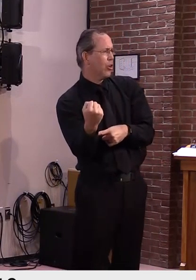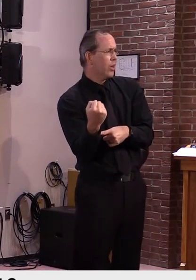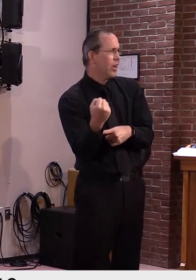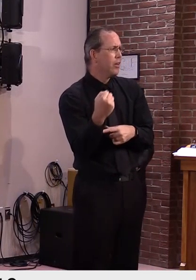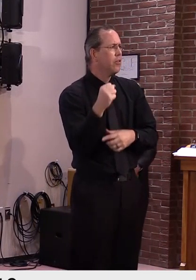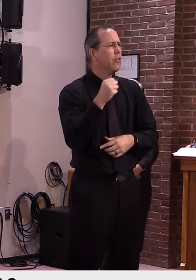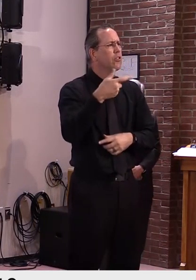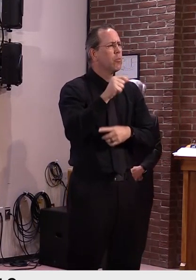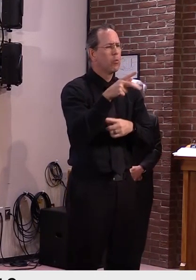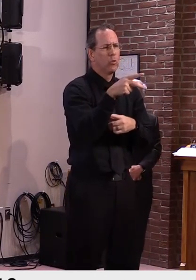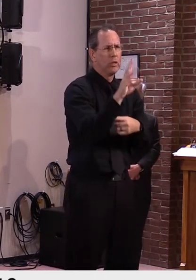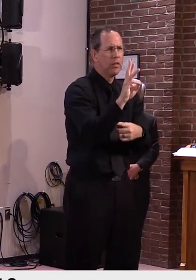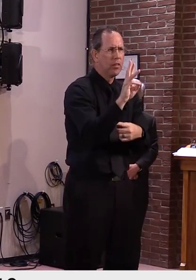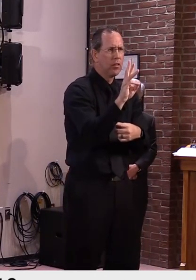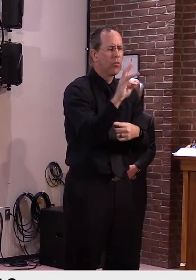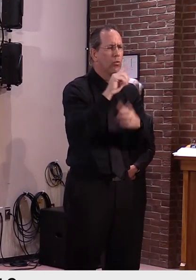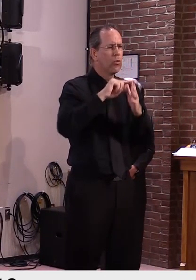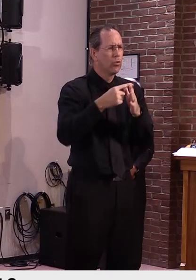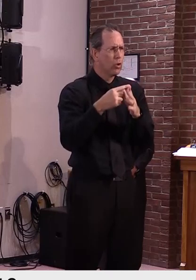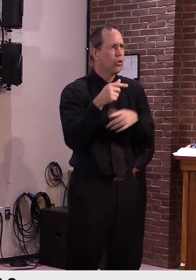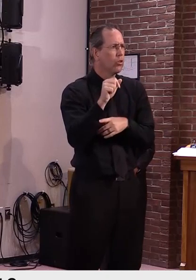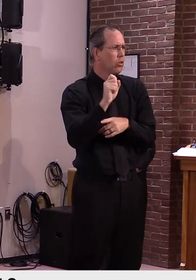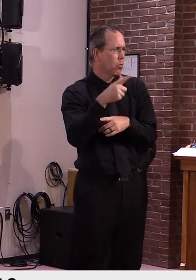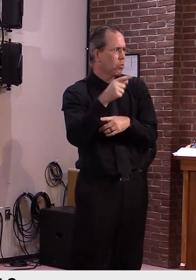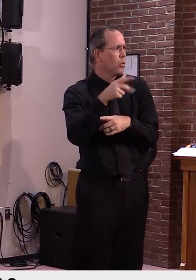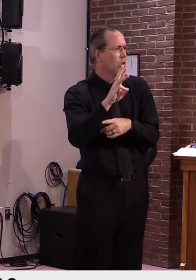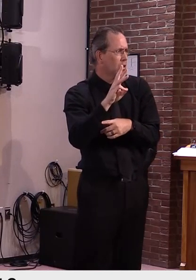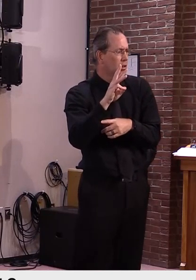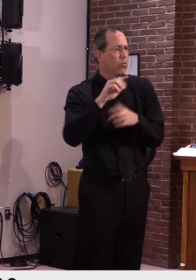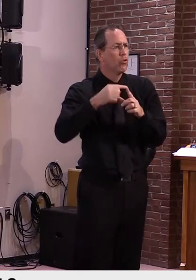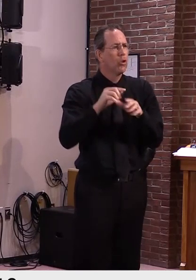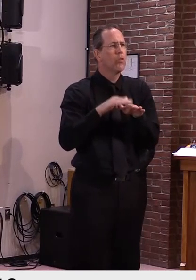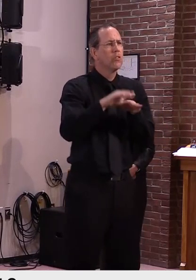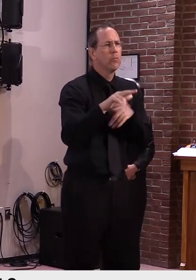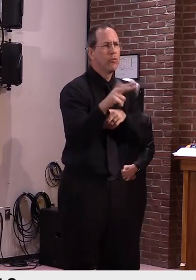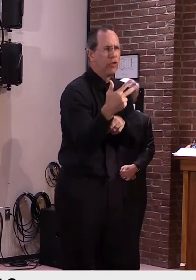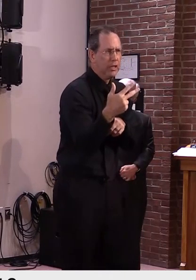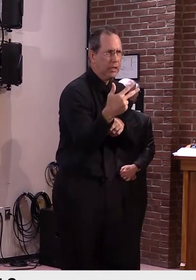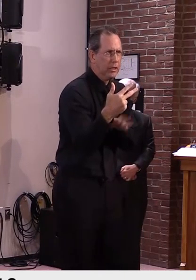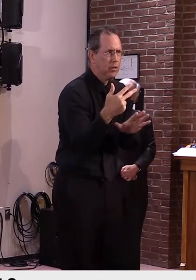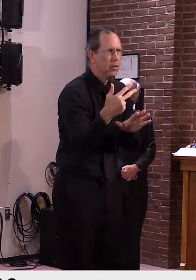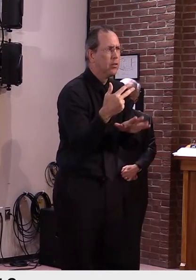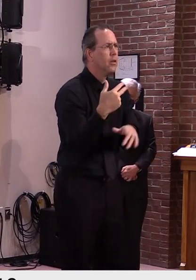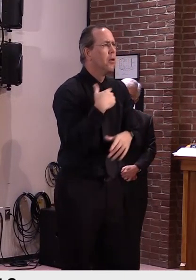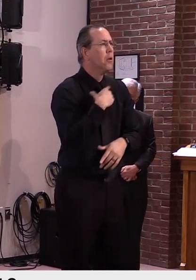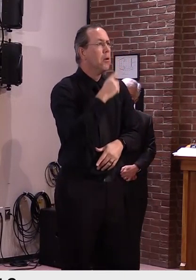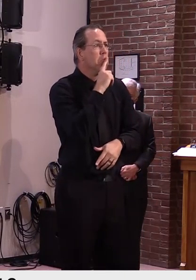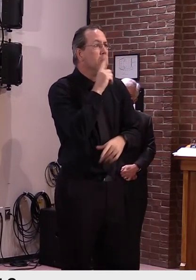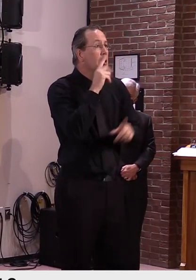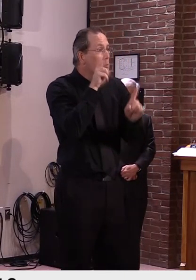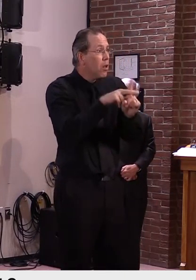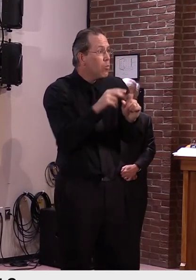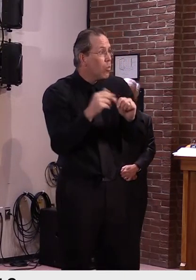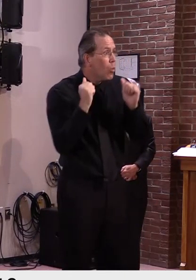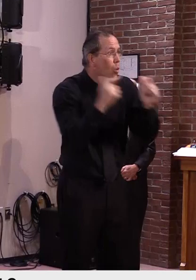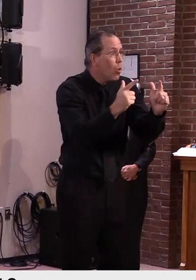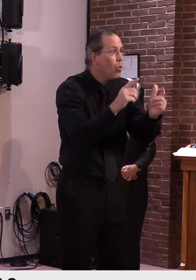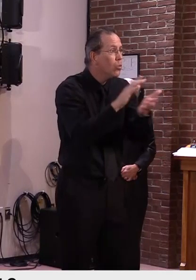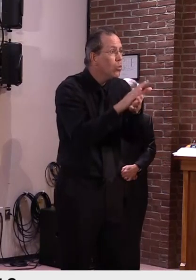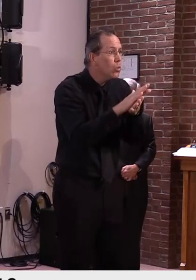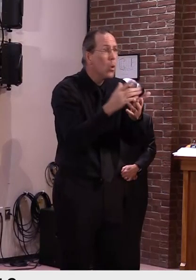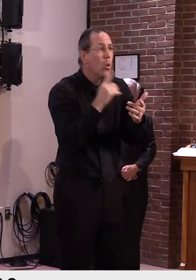not change to what extent a district may offer in-person instruction or not. That decision remains a decision for the local school district.